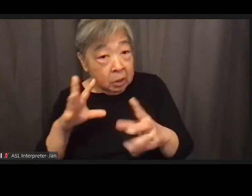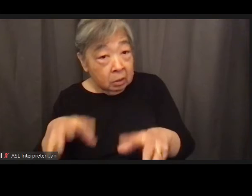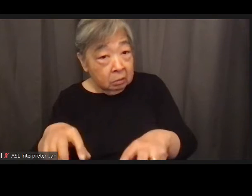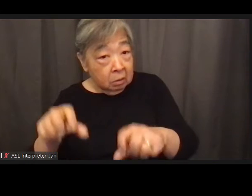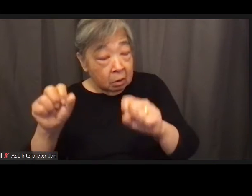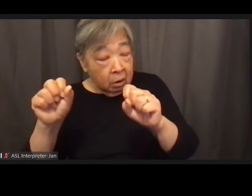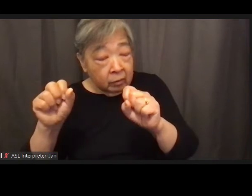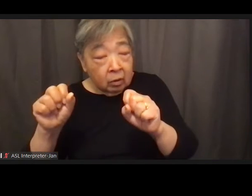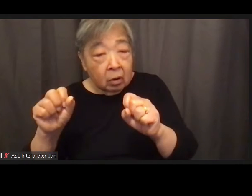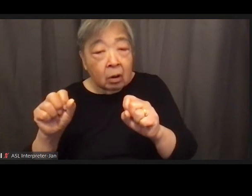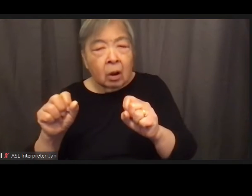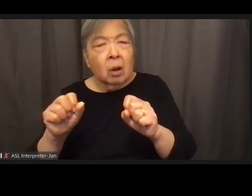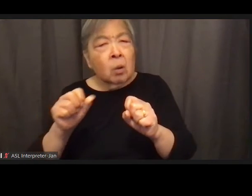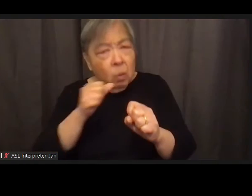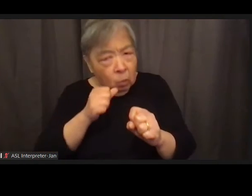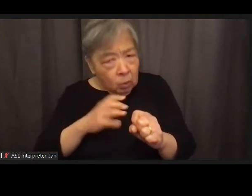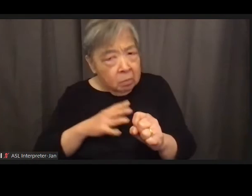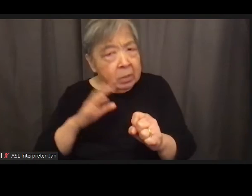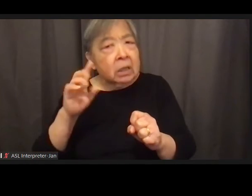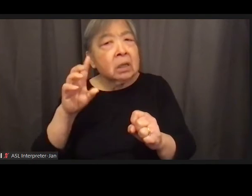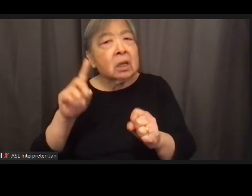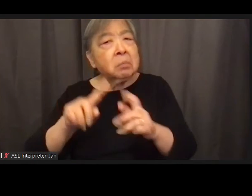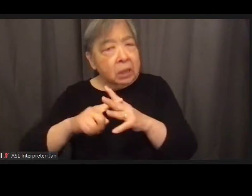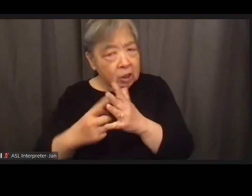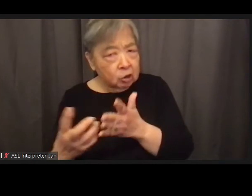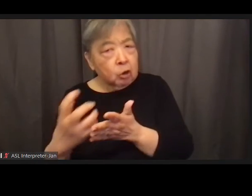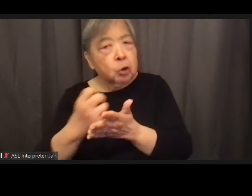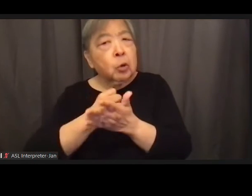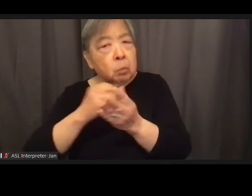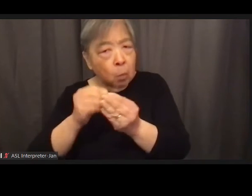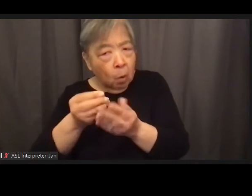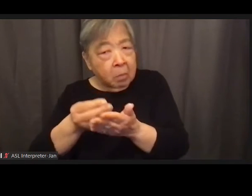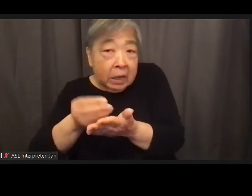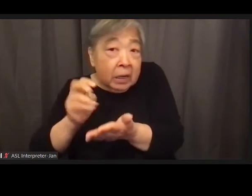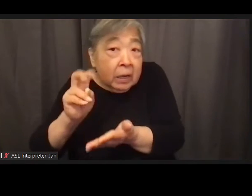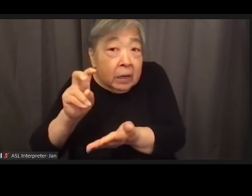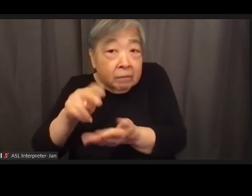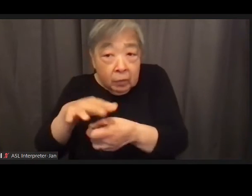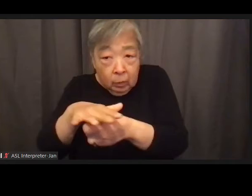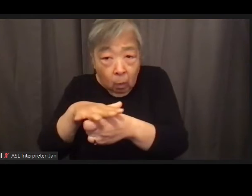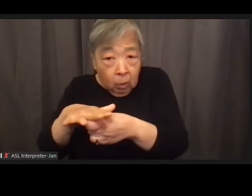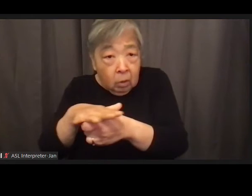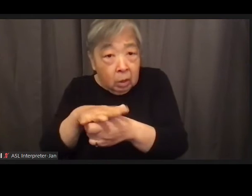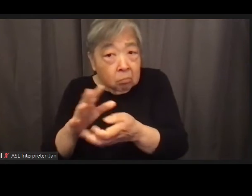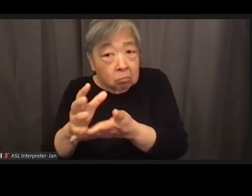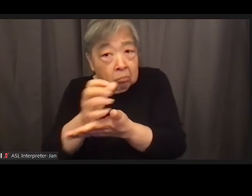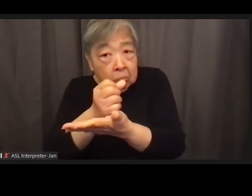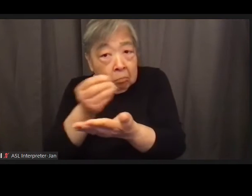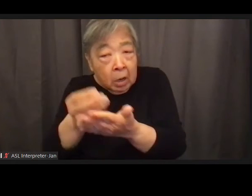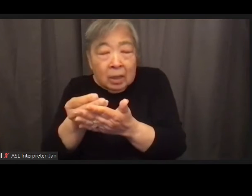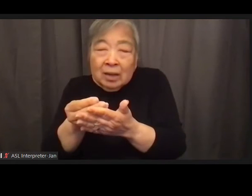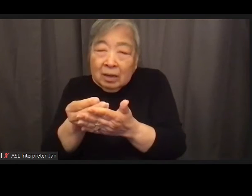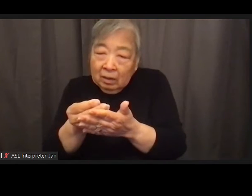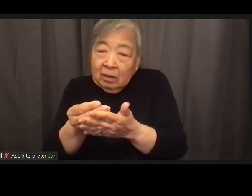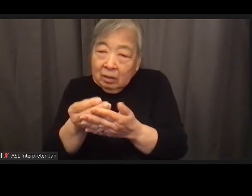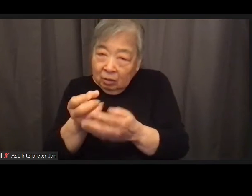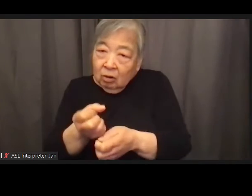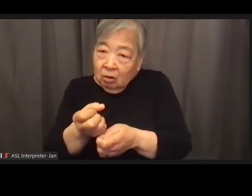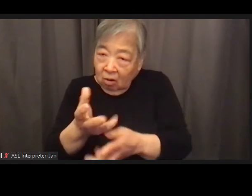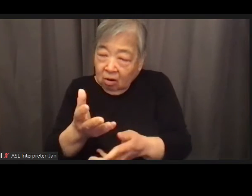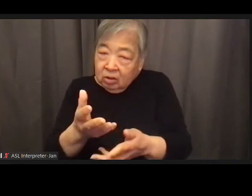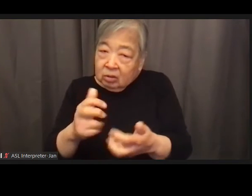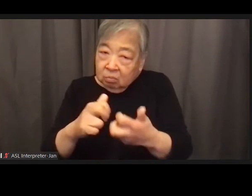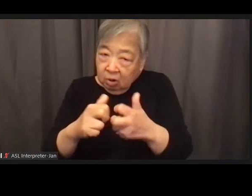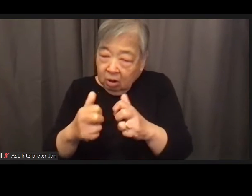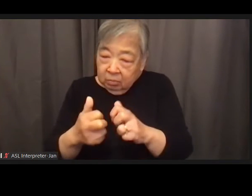they eventually began to earn more money, even locally. That created some problems.